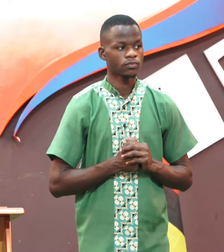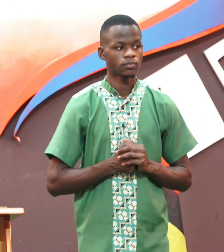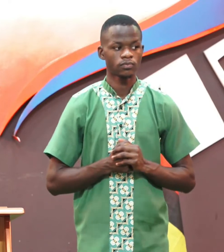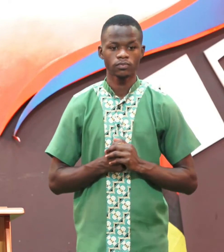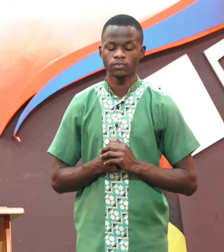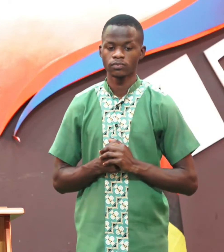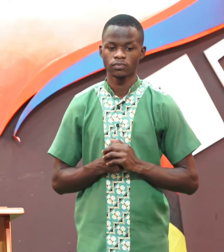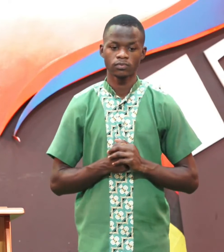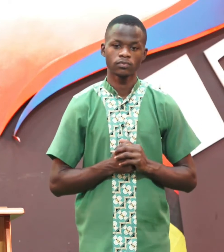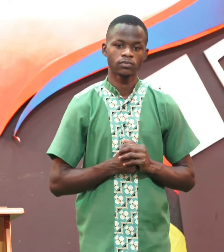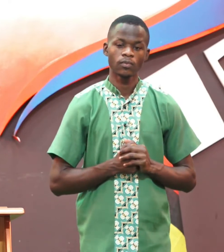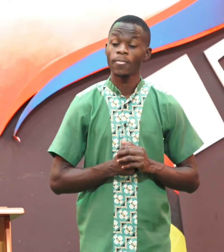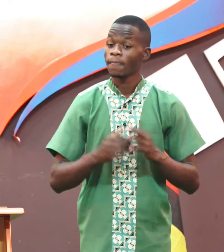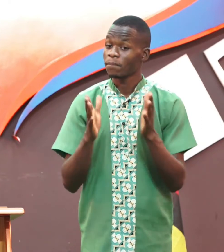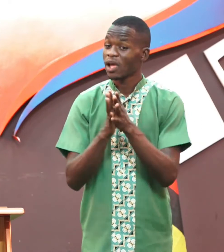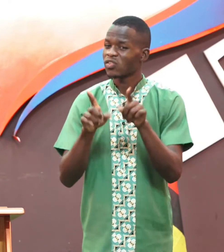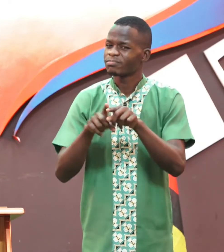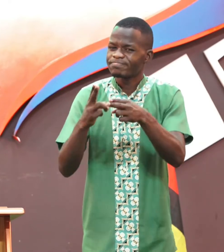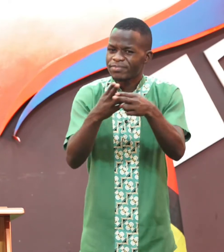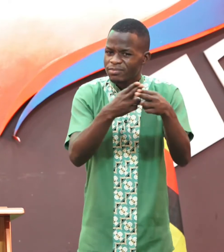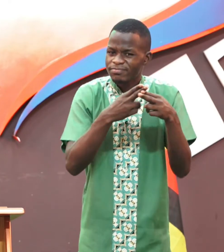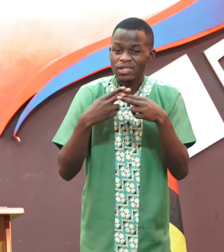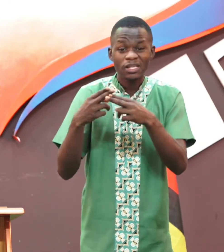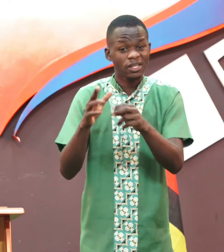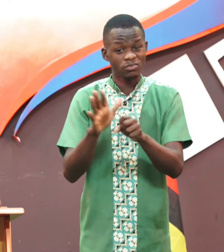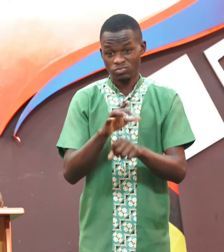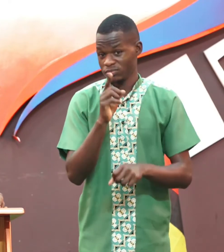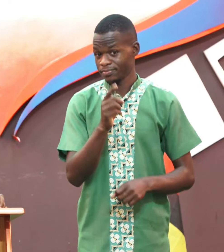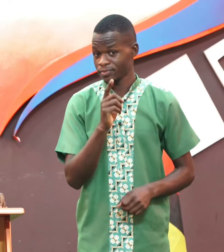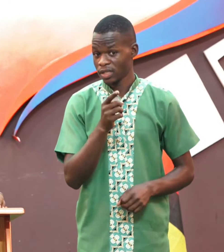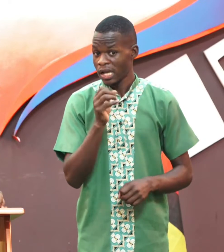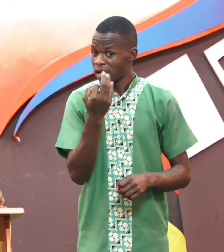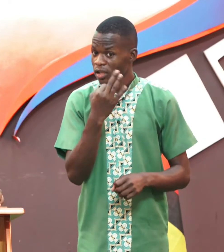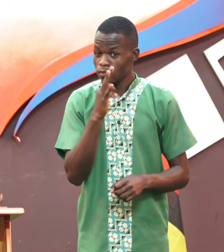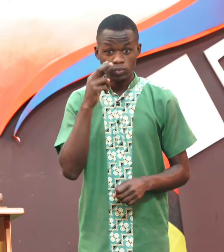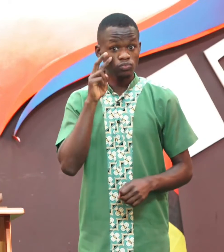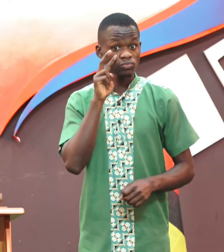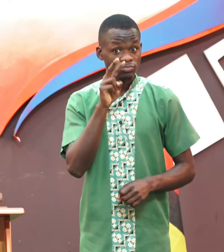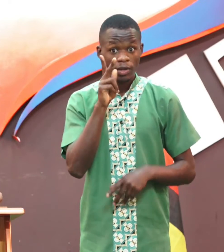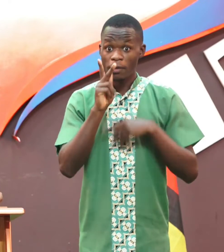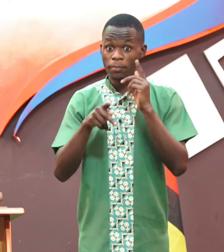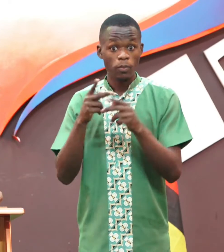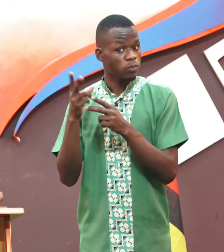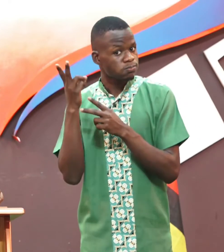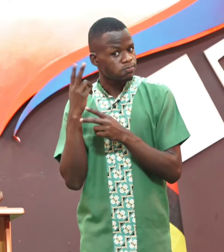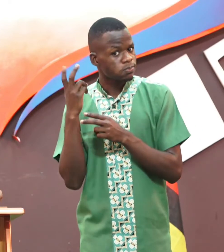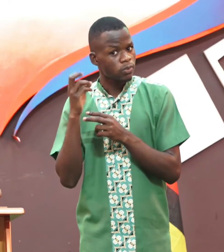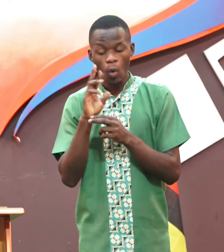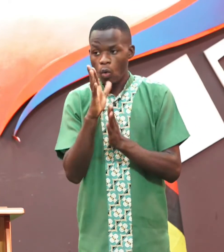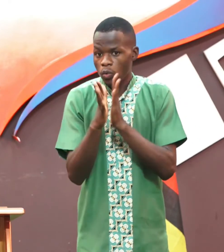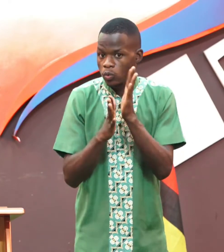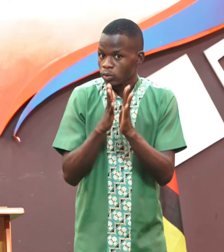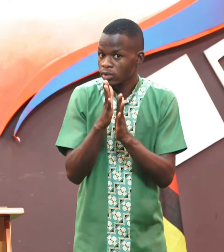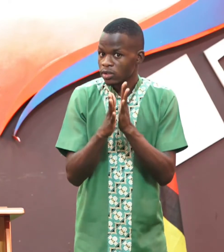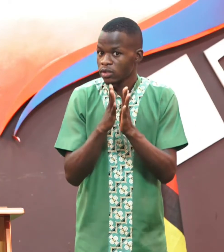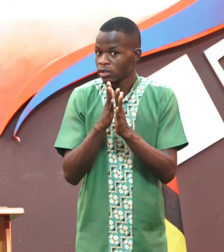what is the good that is within. Era wegendereze nnyo bw'obuulira abantu obuuliriza abantu nga boogera. And be careful as you listen to people who